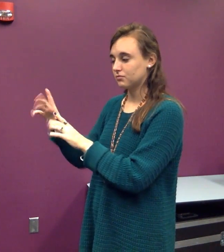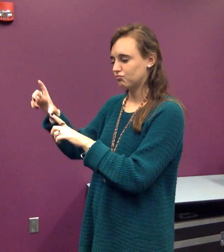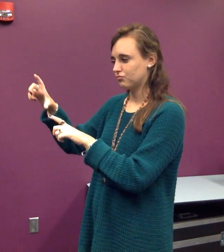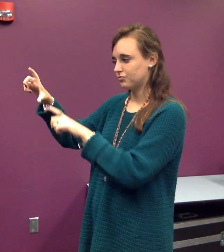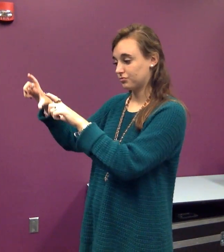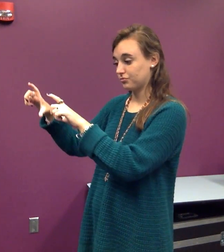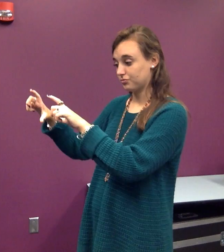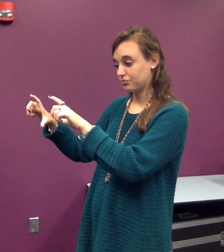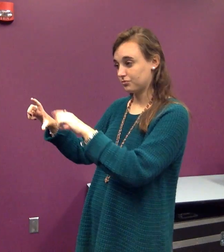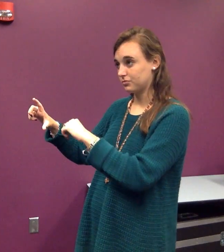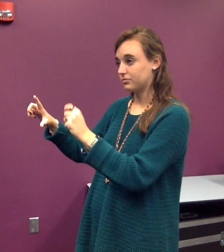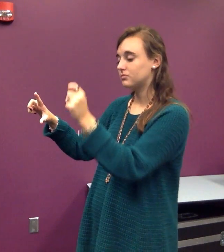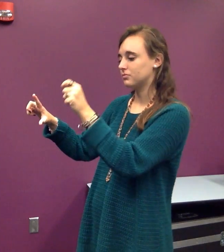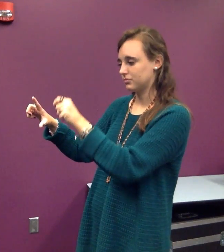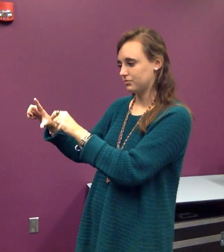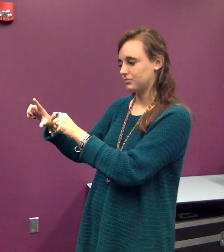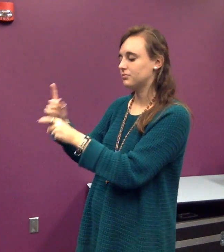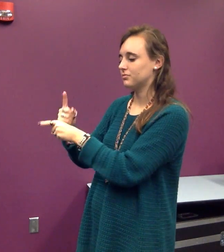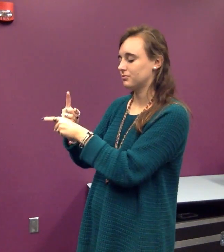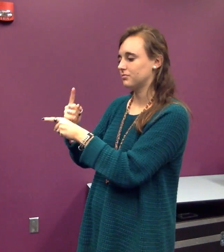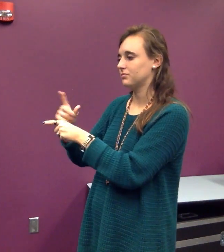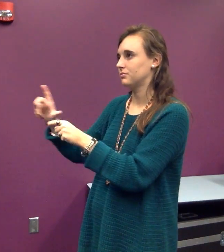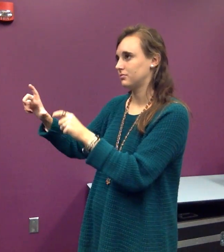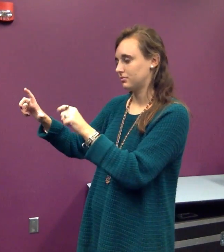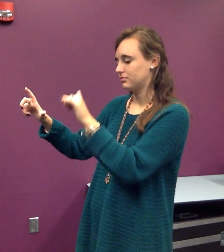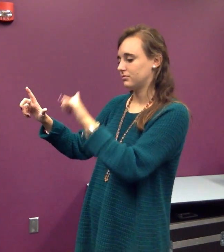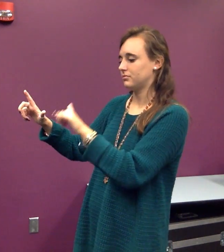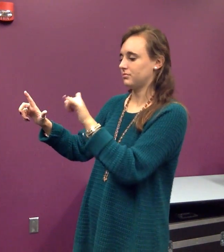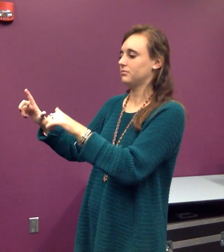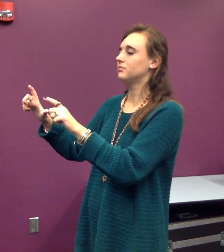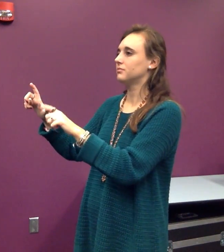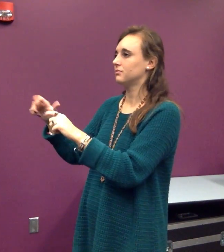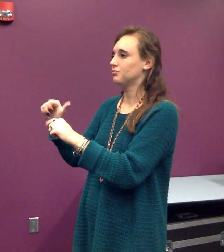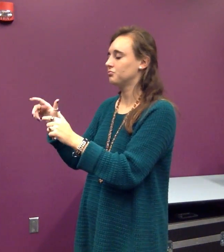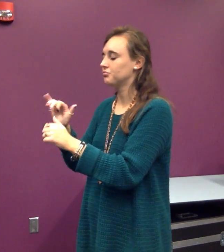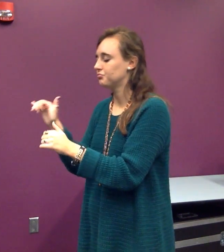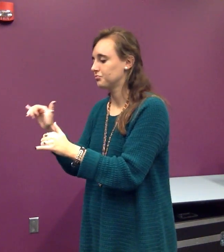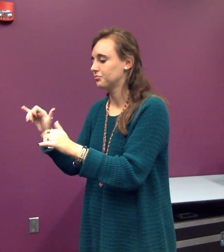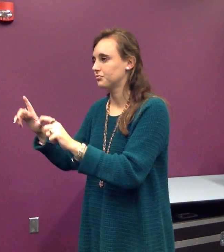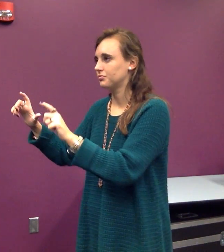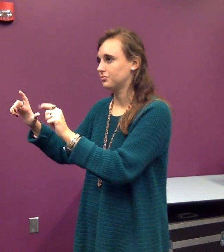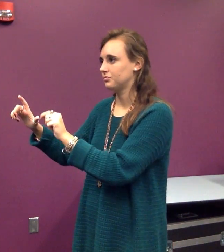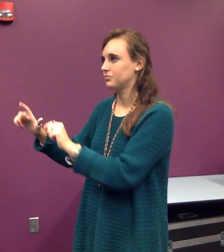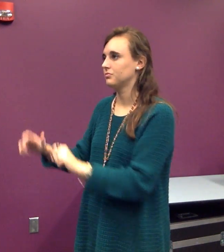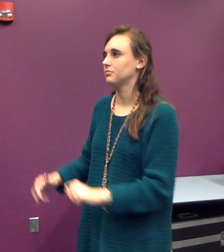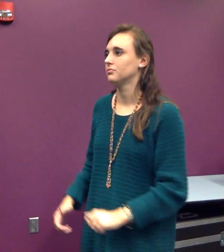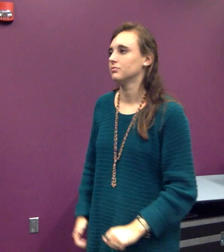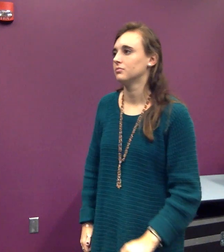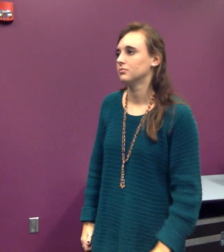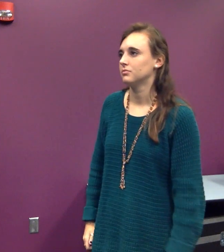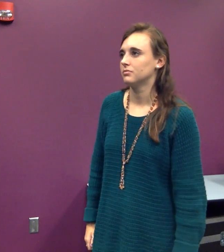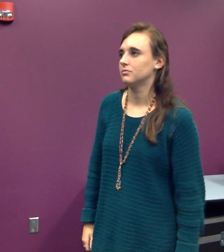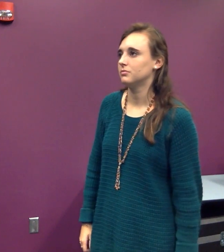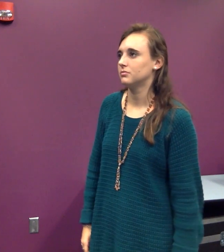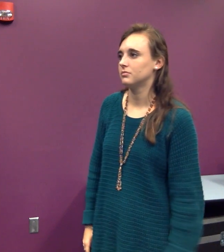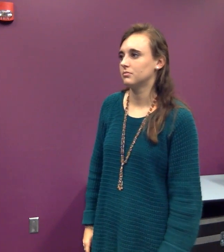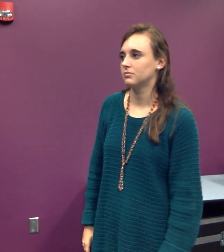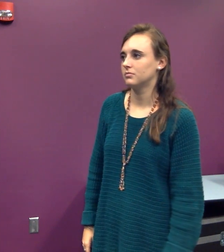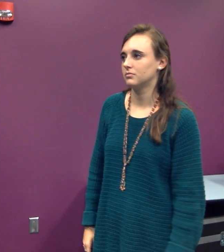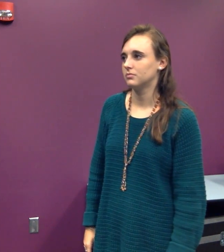draw. Yeah, don't try and make it the same. That's right. Okay.